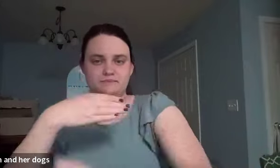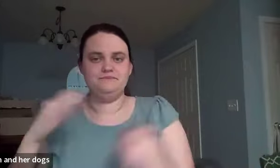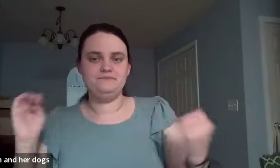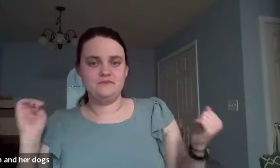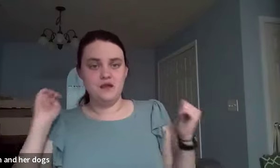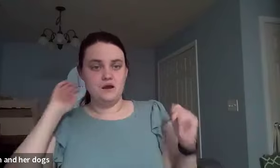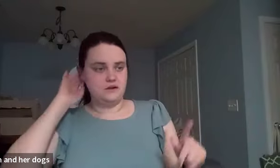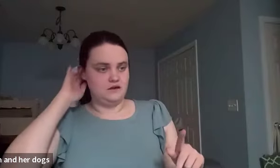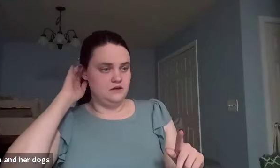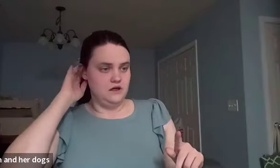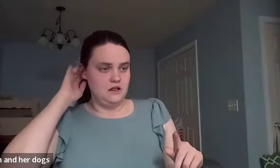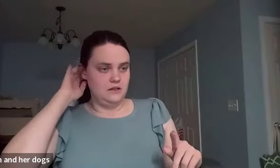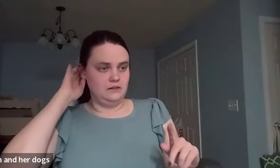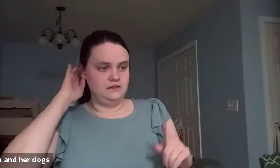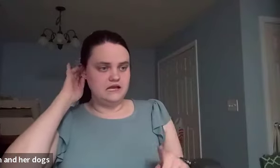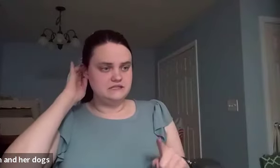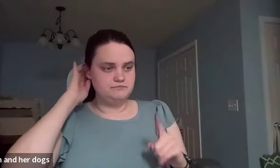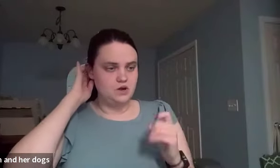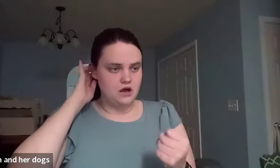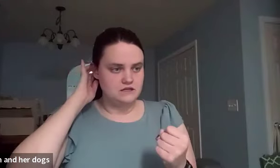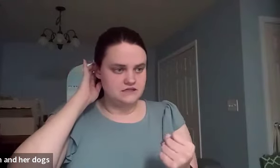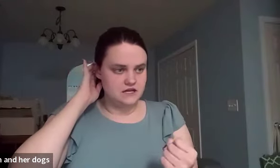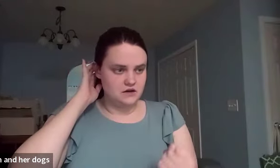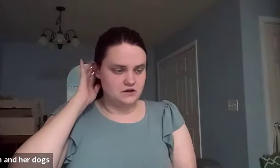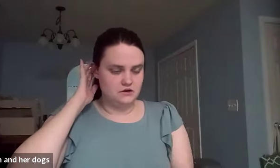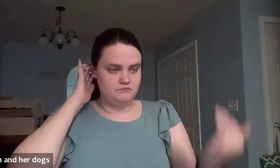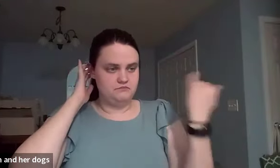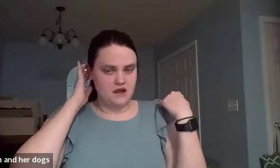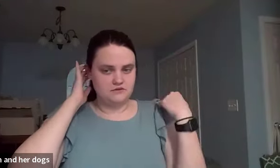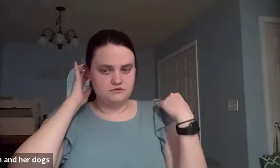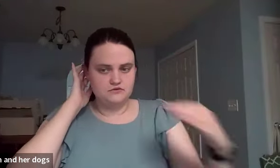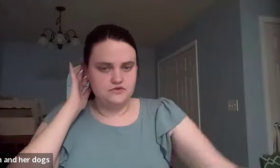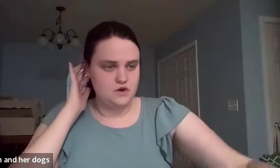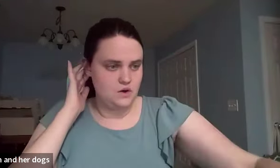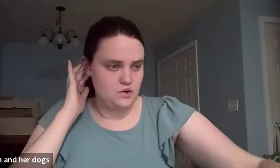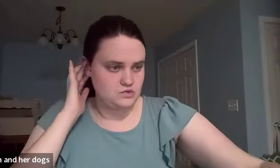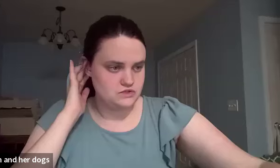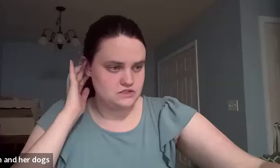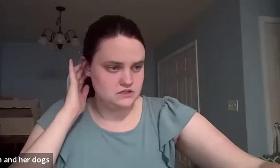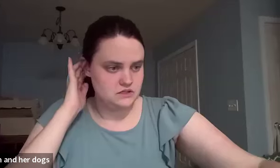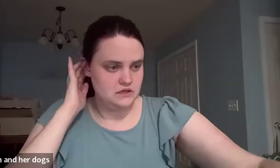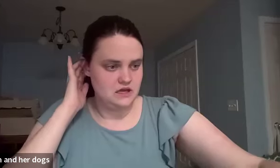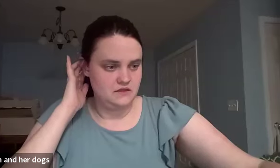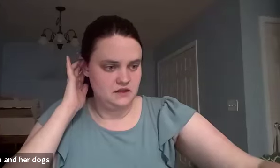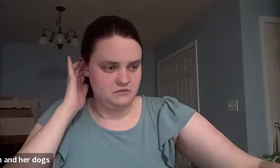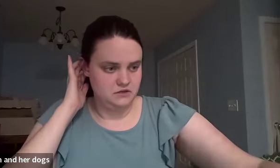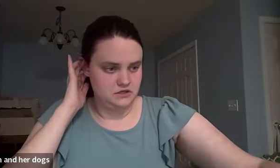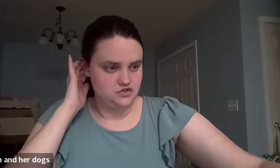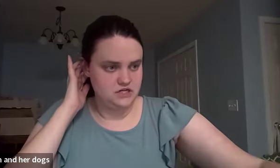Bread. Okay, let's pause there, go back through those, and then I'm gonna try